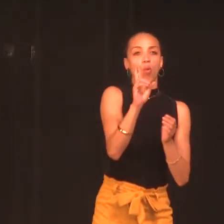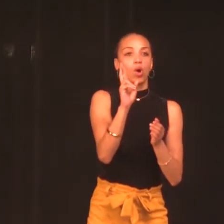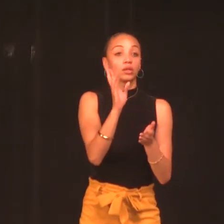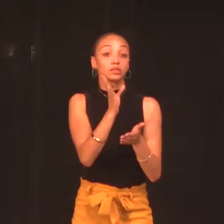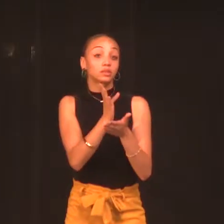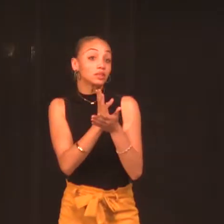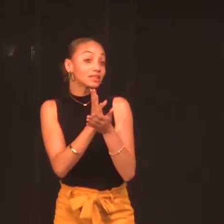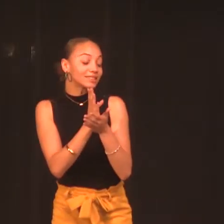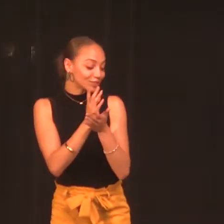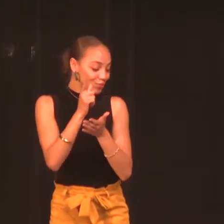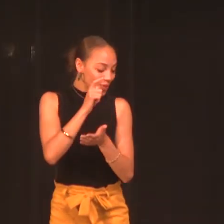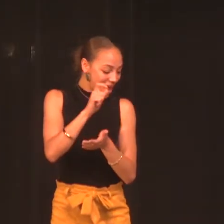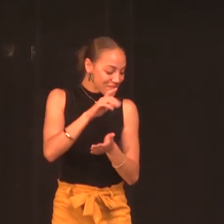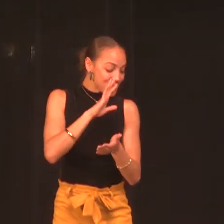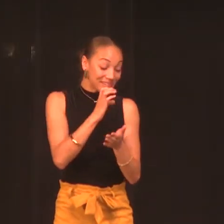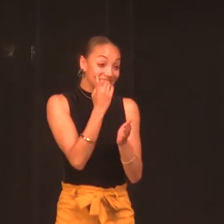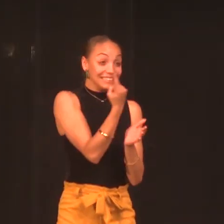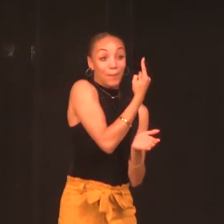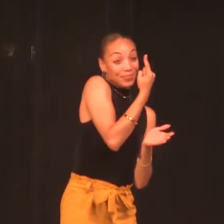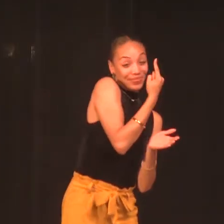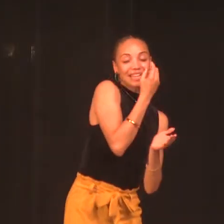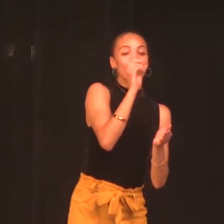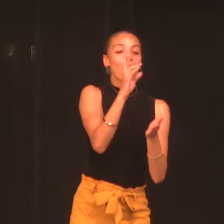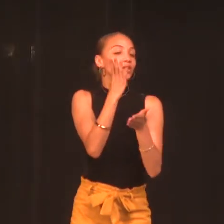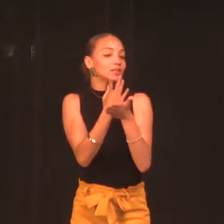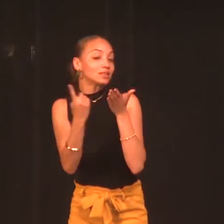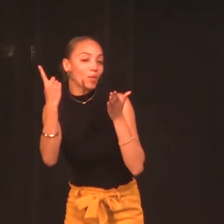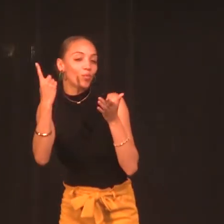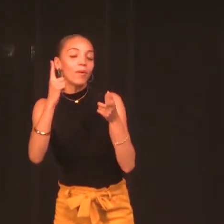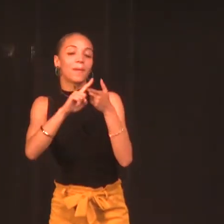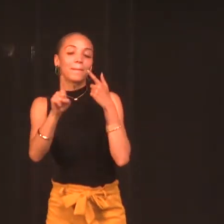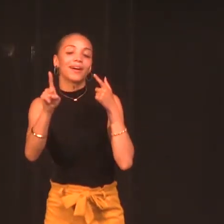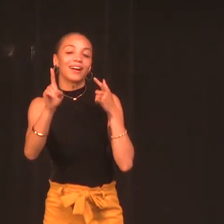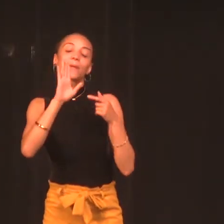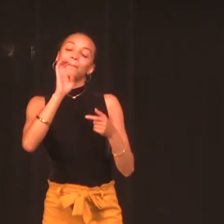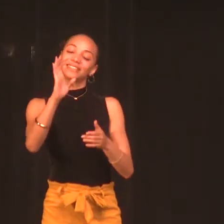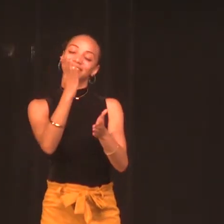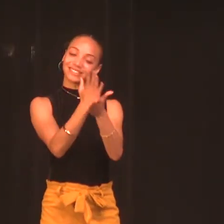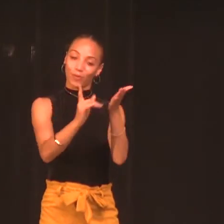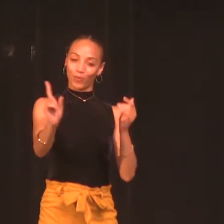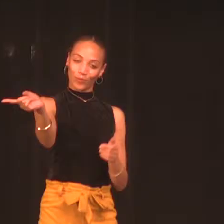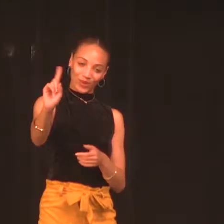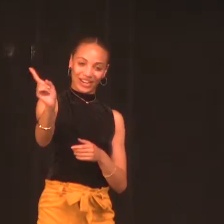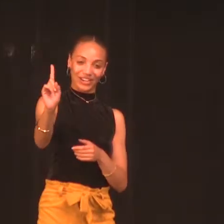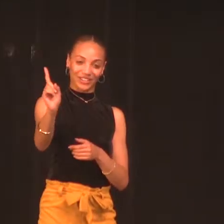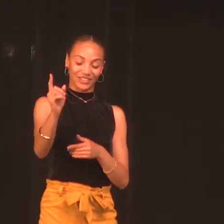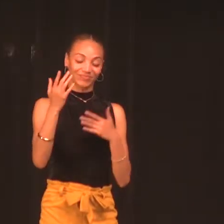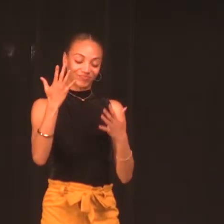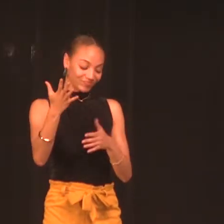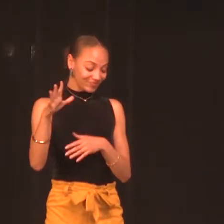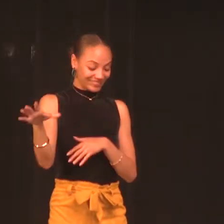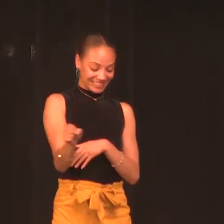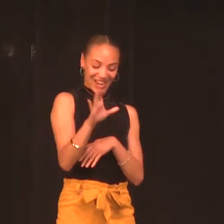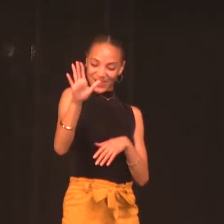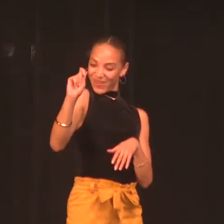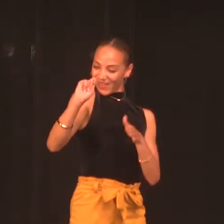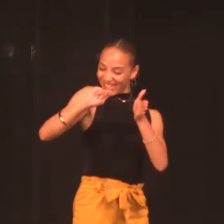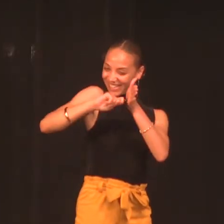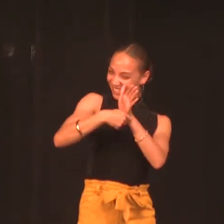You don't have to be someone and you don't have to be something. Be somewhere. Be